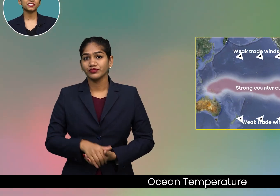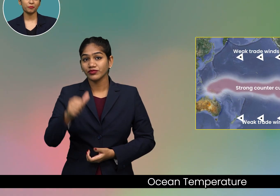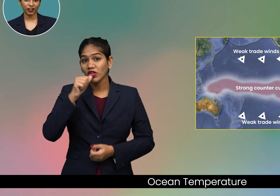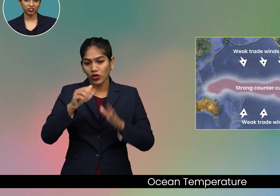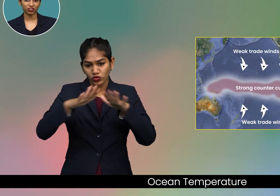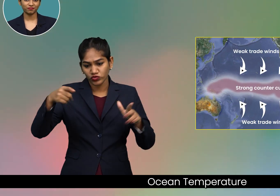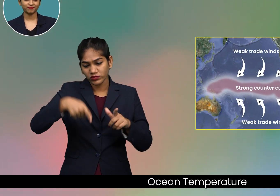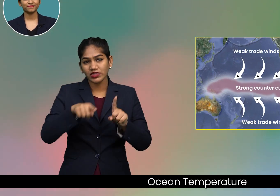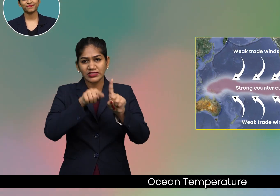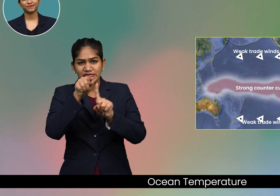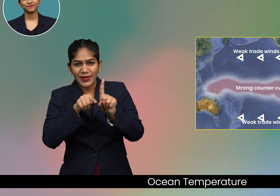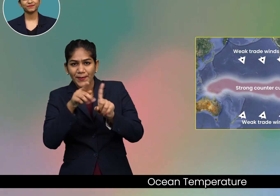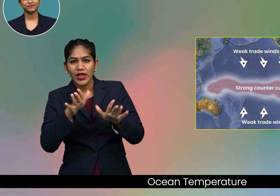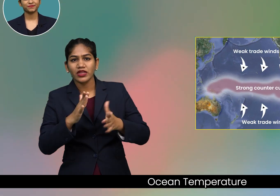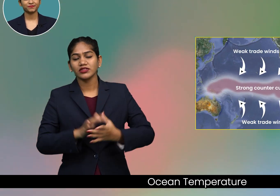Ocean temperature.